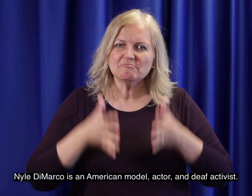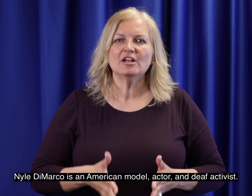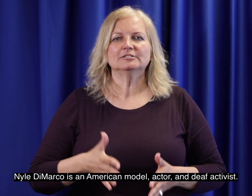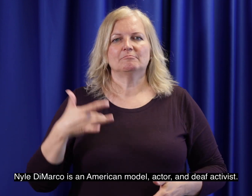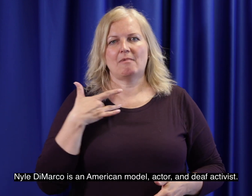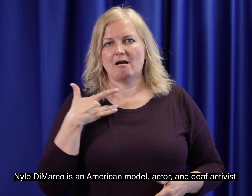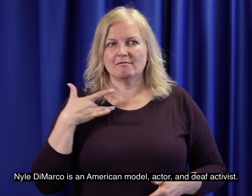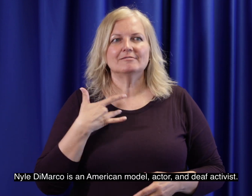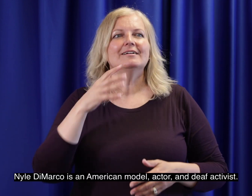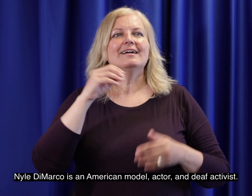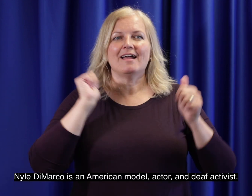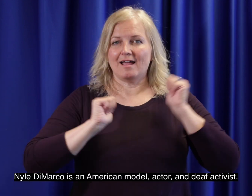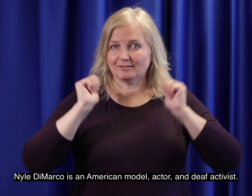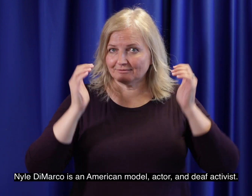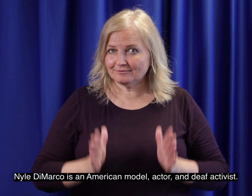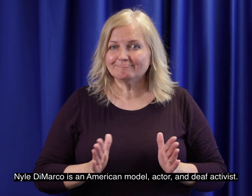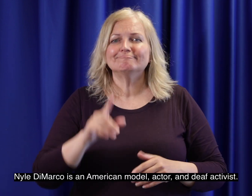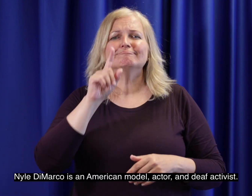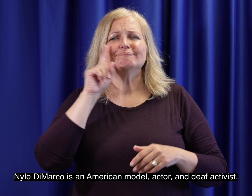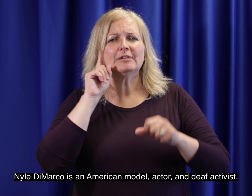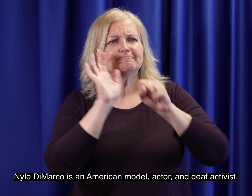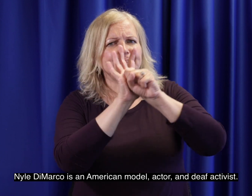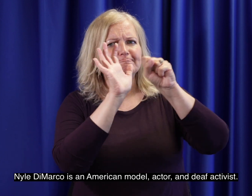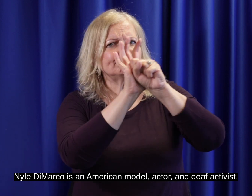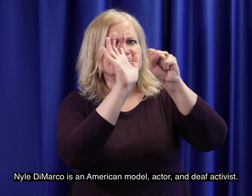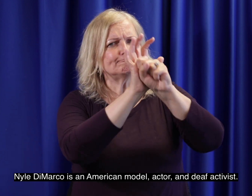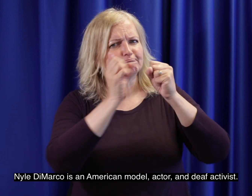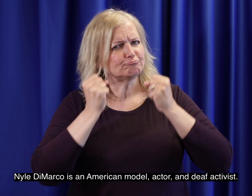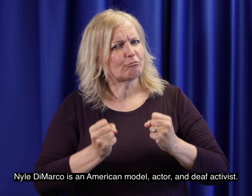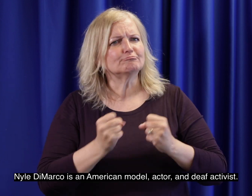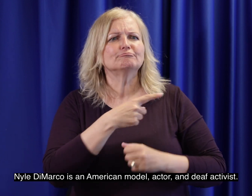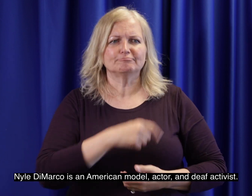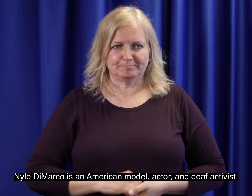Nyle DiMarco is an American model, actor, and deaf activist.